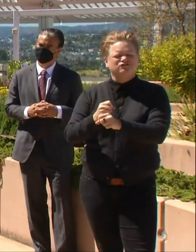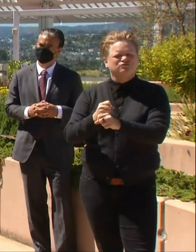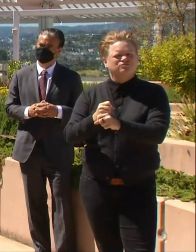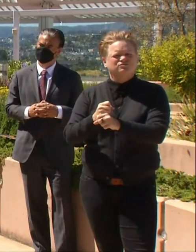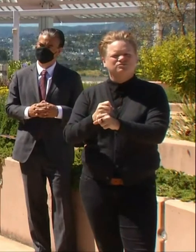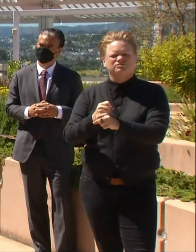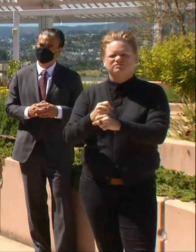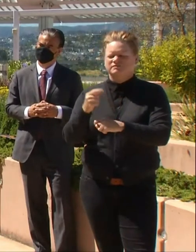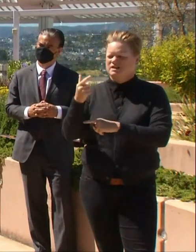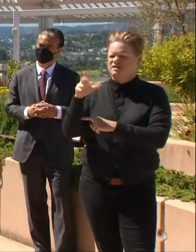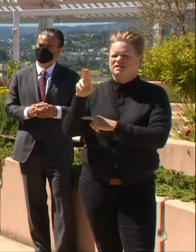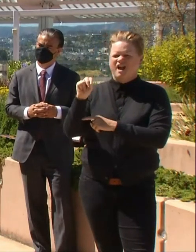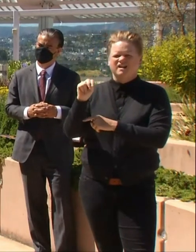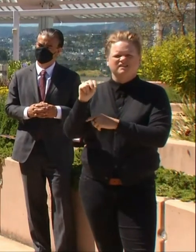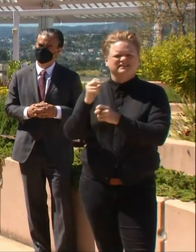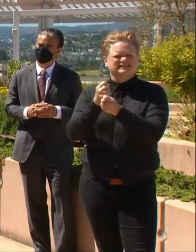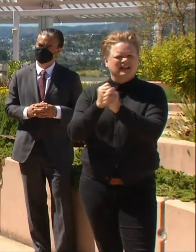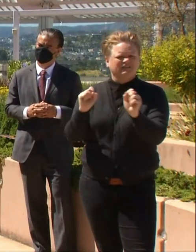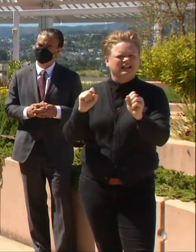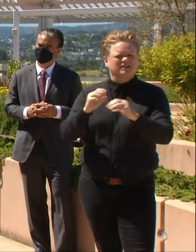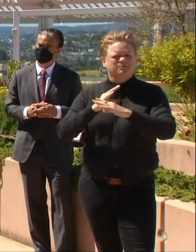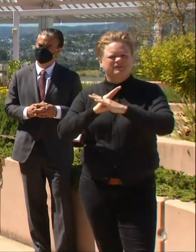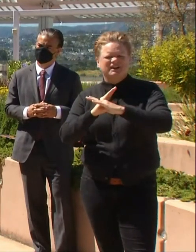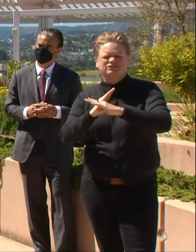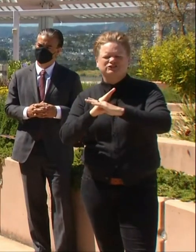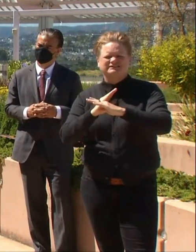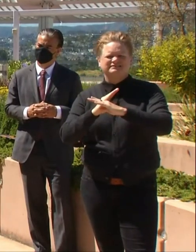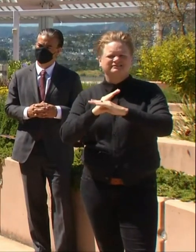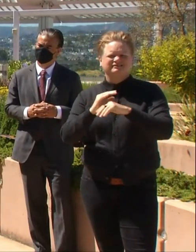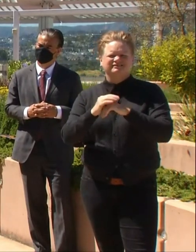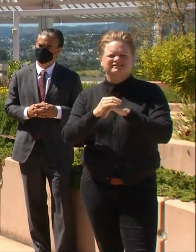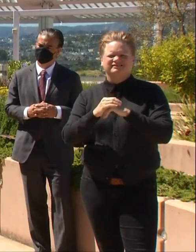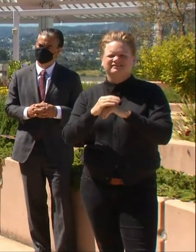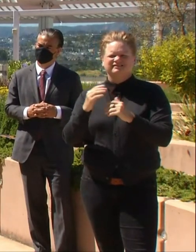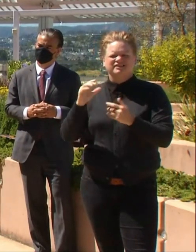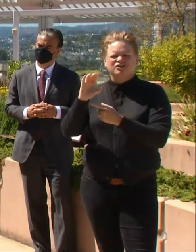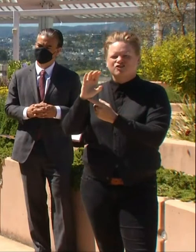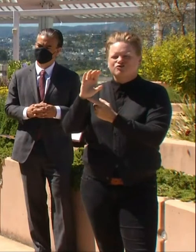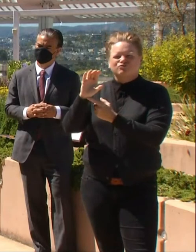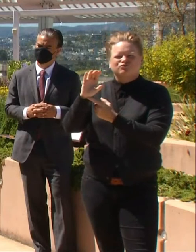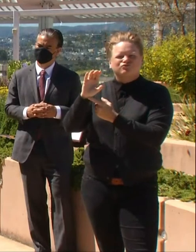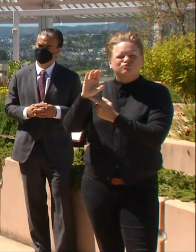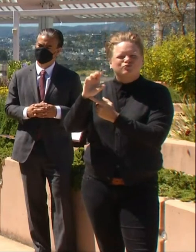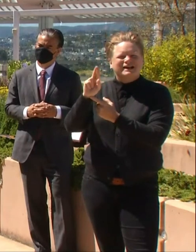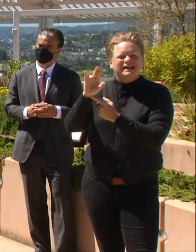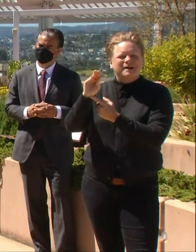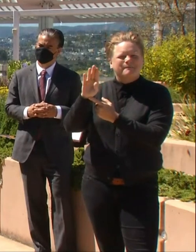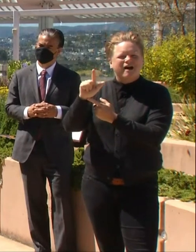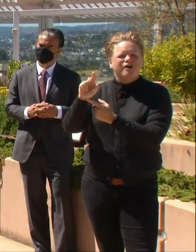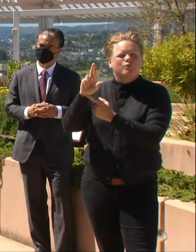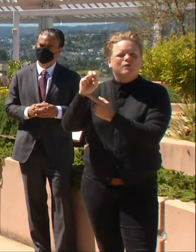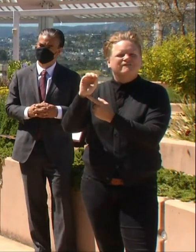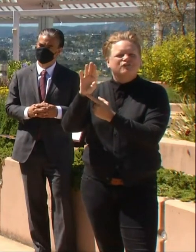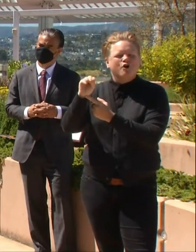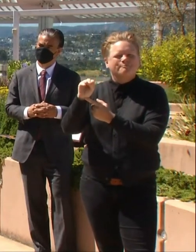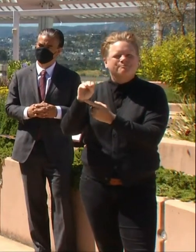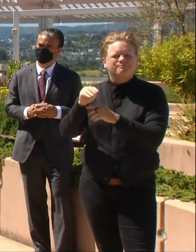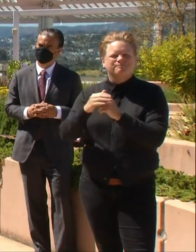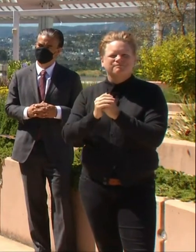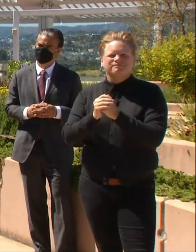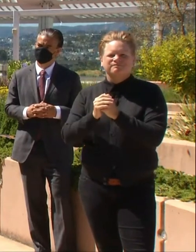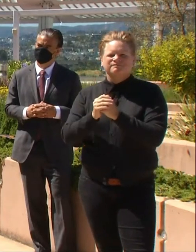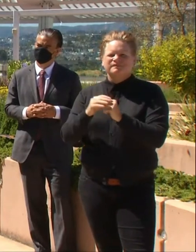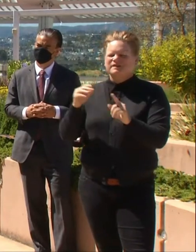and criminal justice reform more broadly. To Maddie, thank you for personalizing not just your own